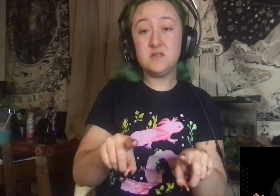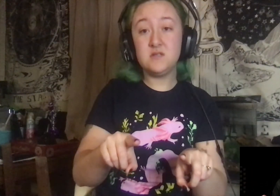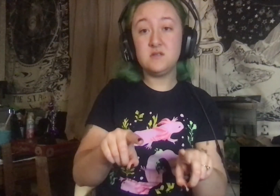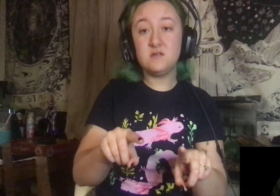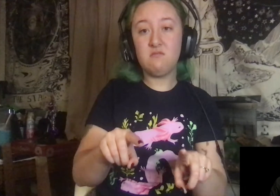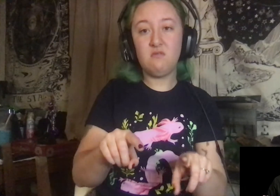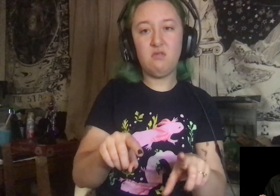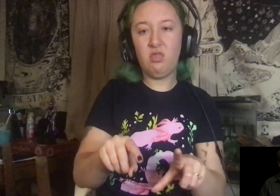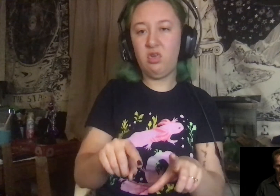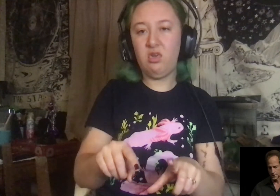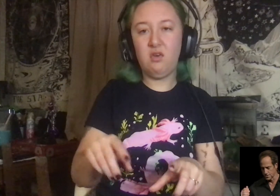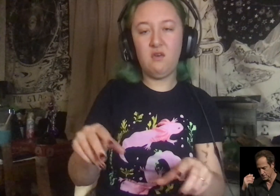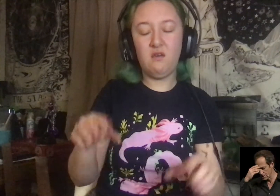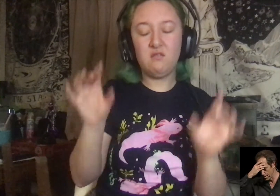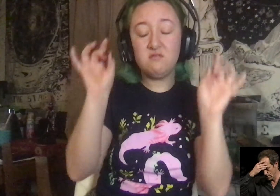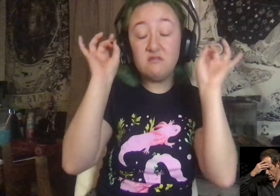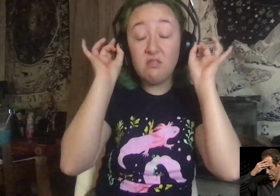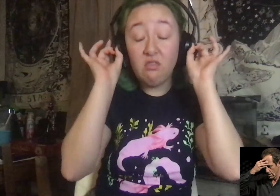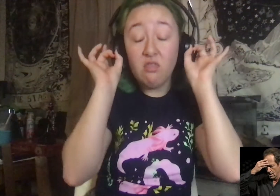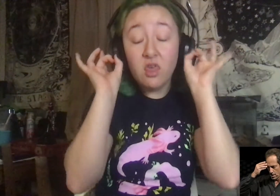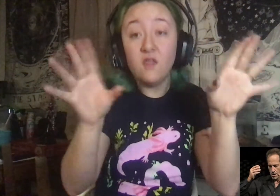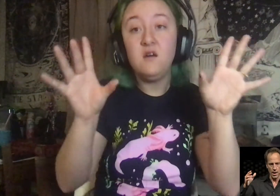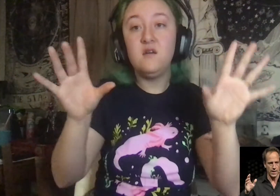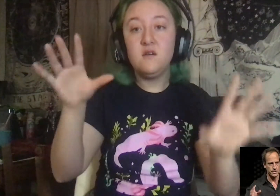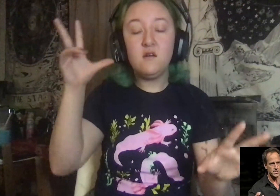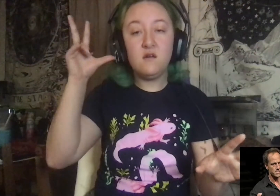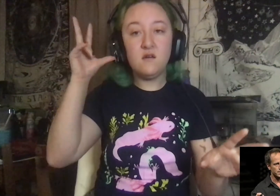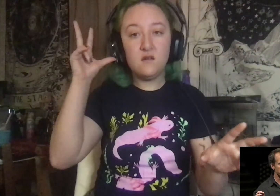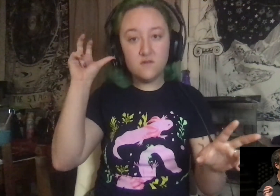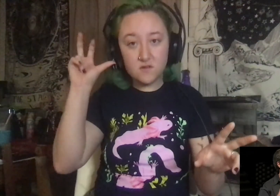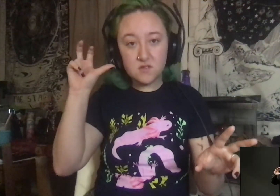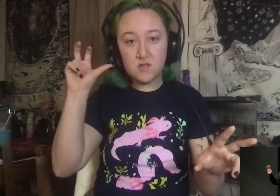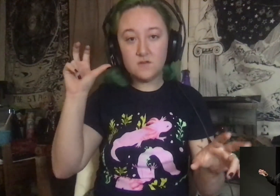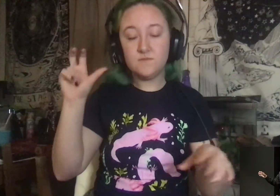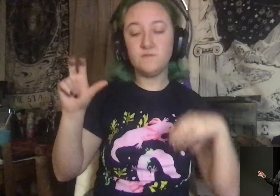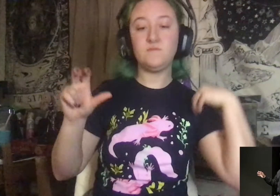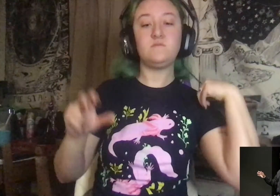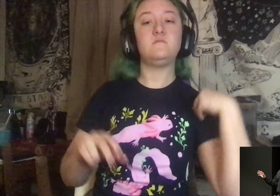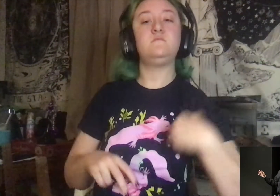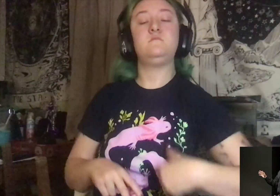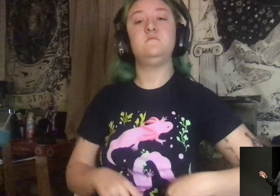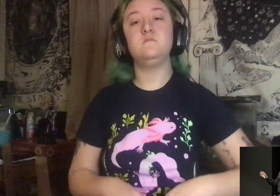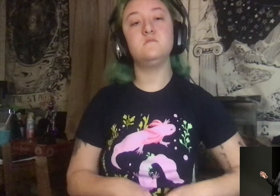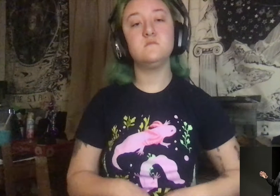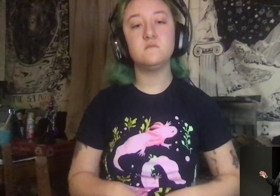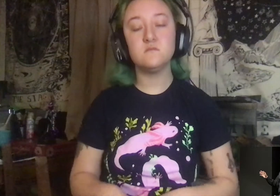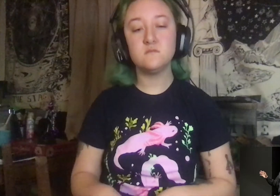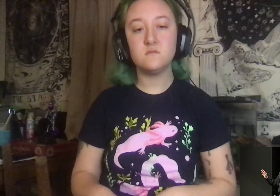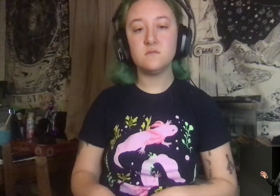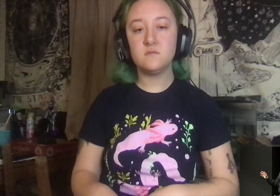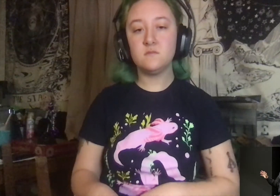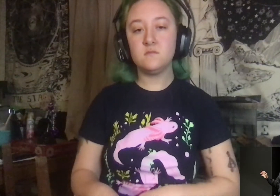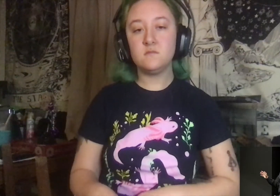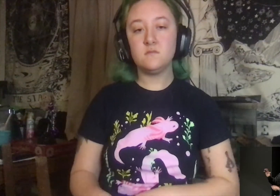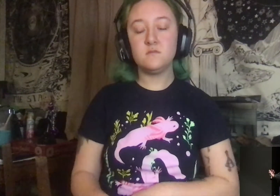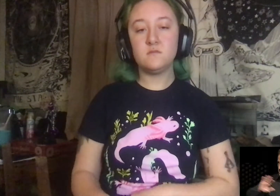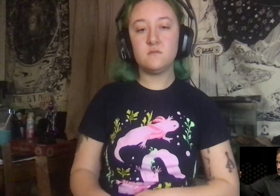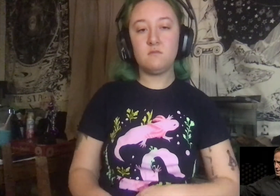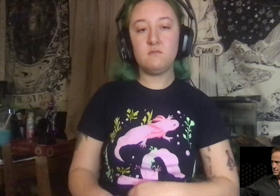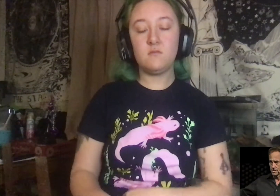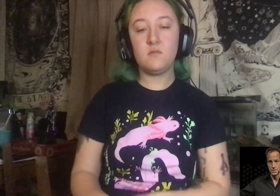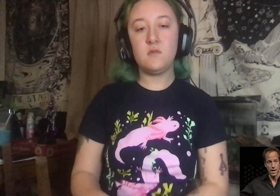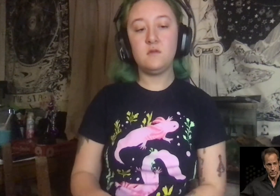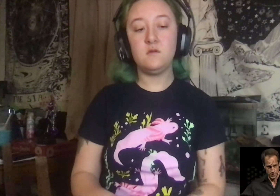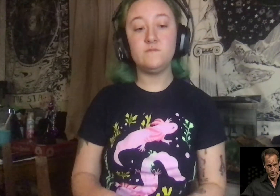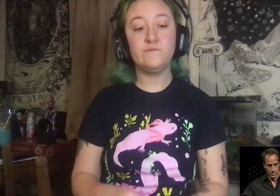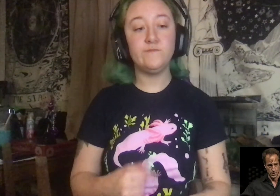I thought it best to talk in pictures. So I do something now I've never, ever done on a Dirty Job shoot, ever. I say, time